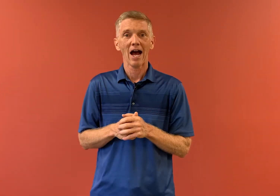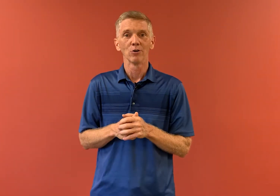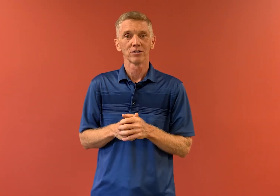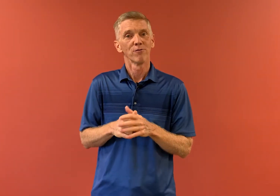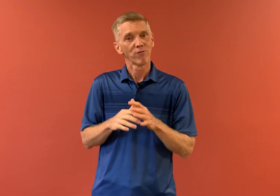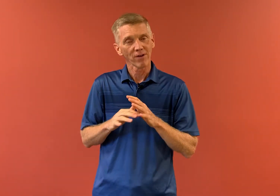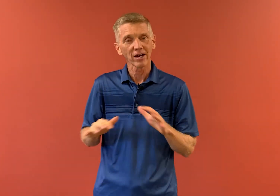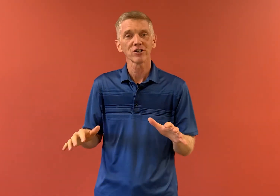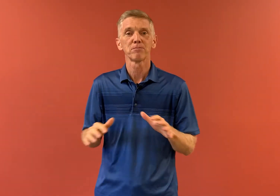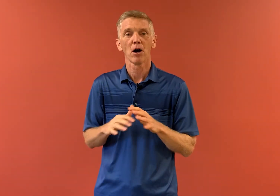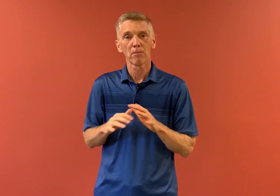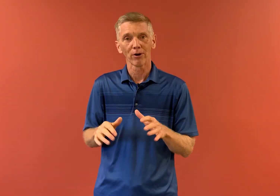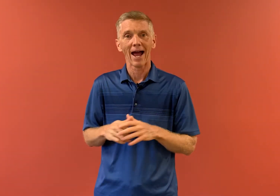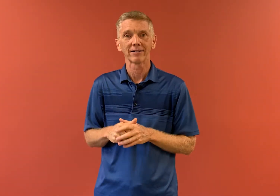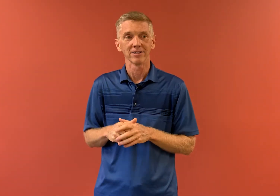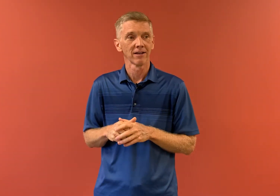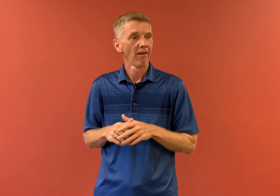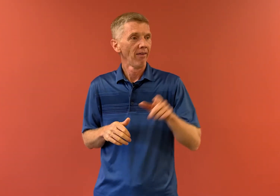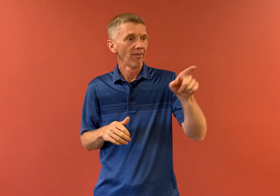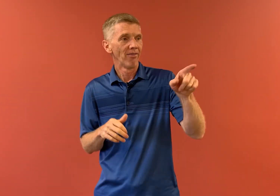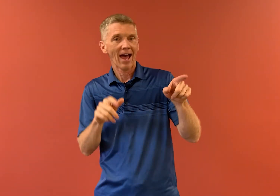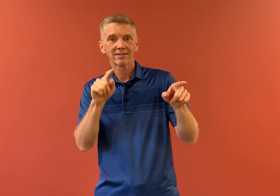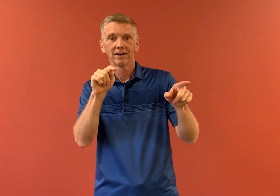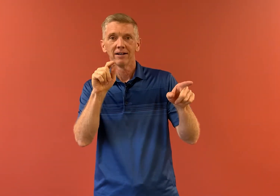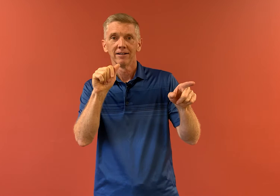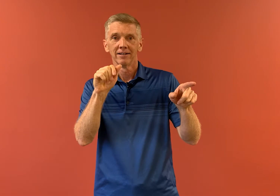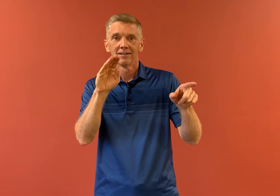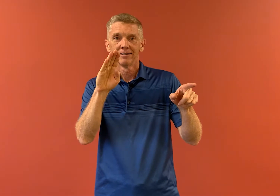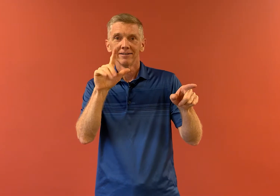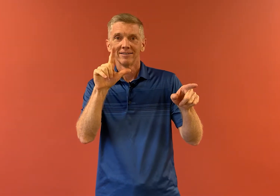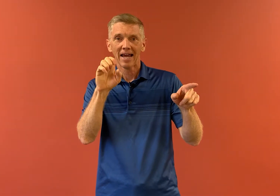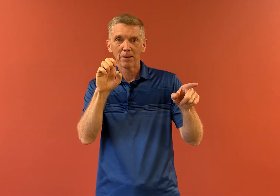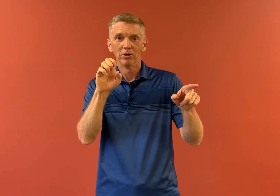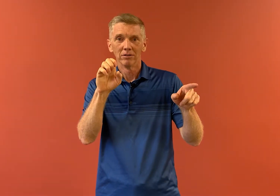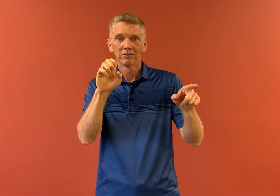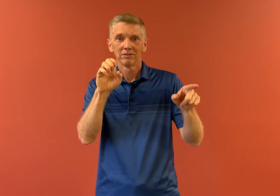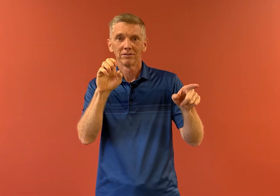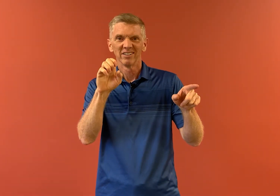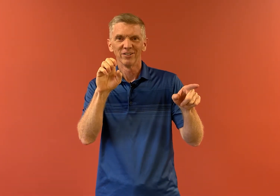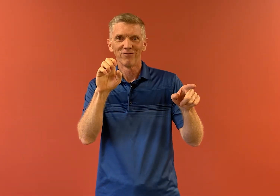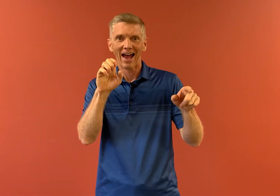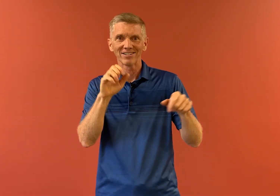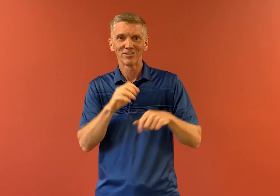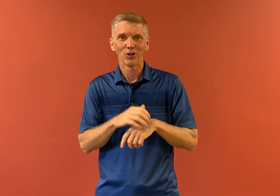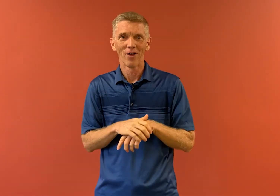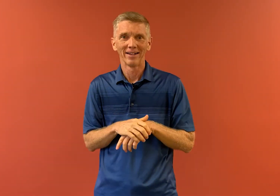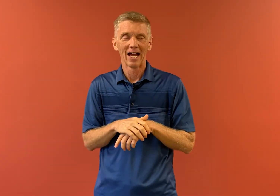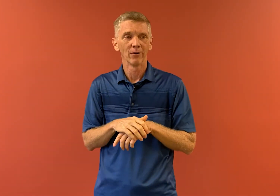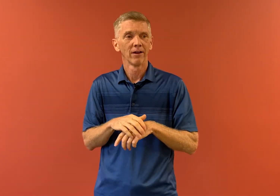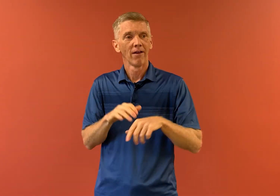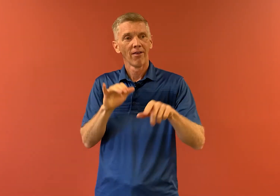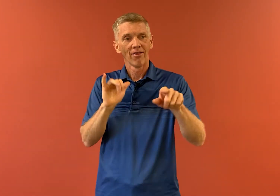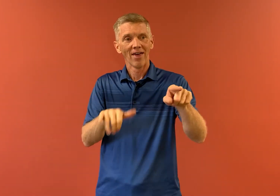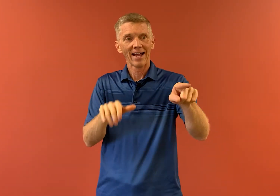house, finger spell practice. That's a table. A little fast, let's slow that down. That's